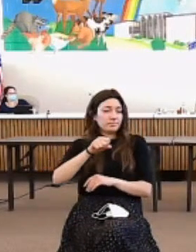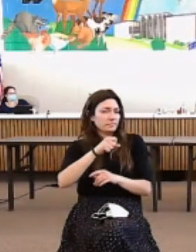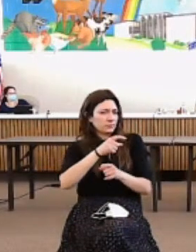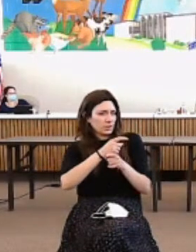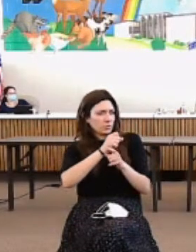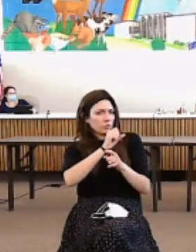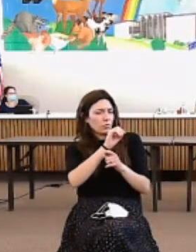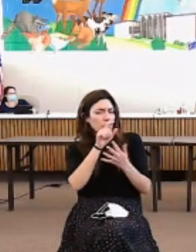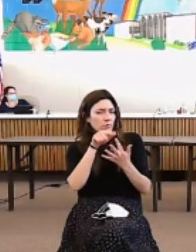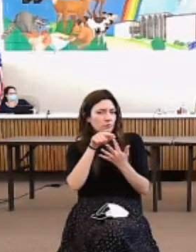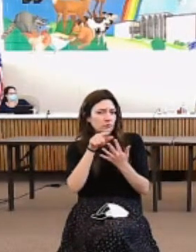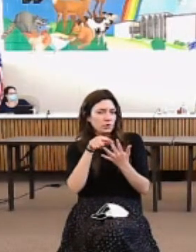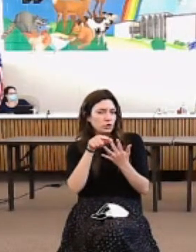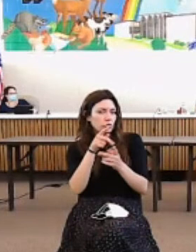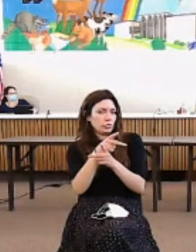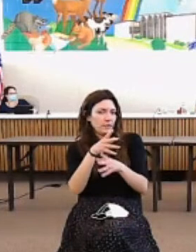that